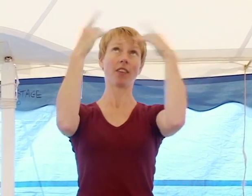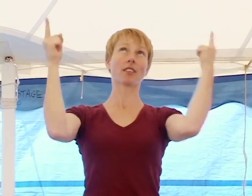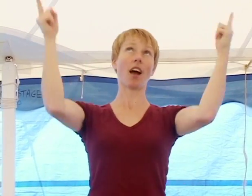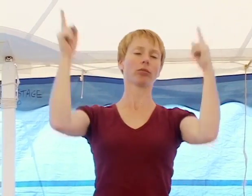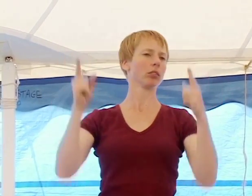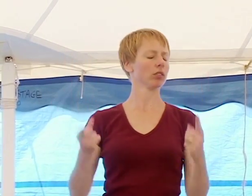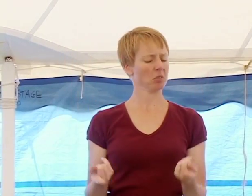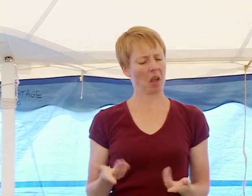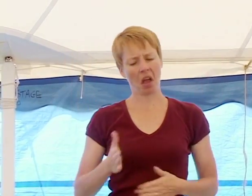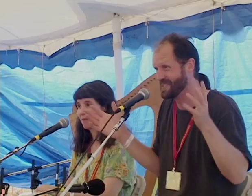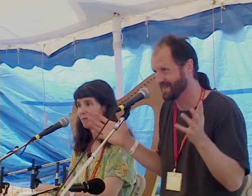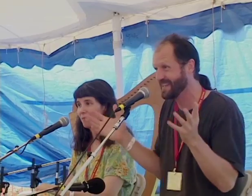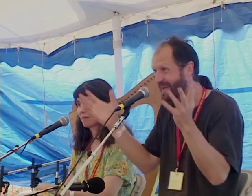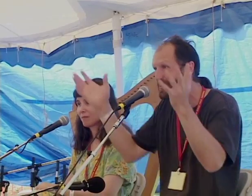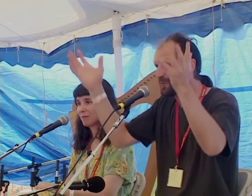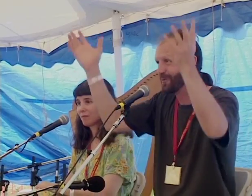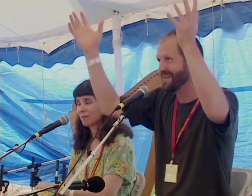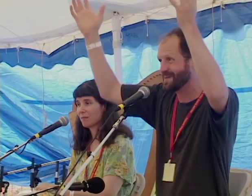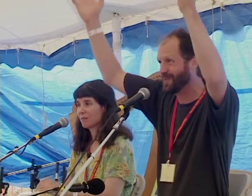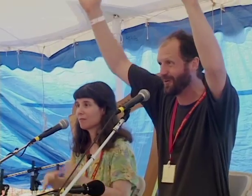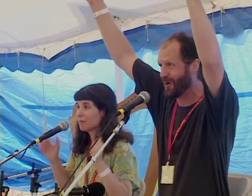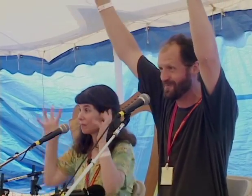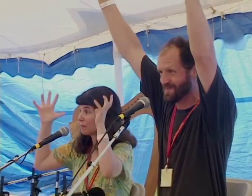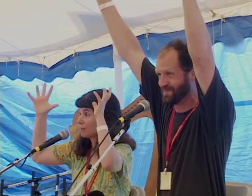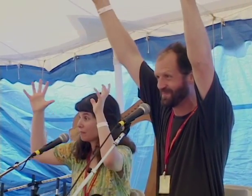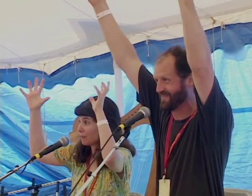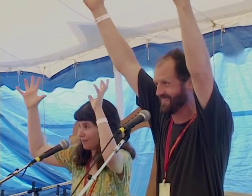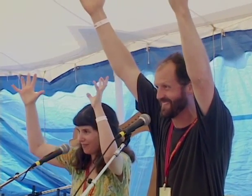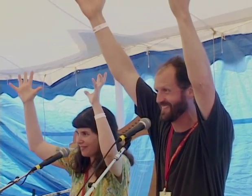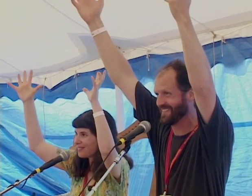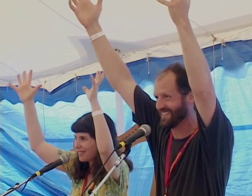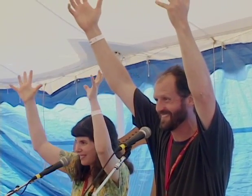much, you know. The sky was very happy to let them raise up their arms,